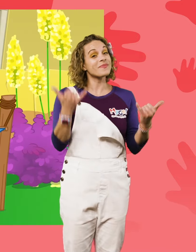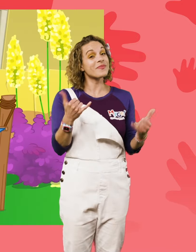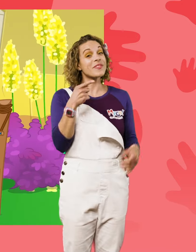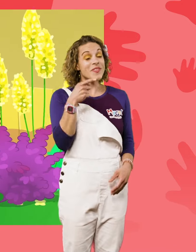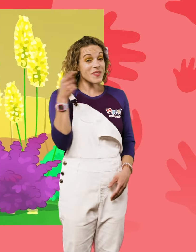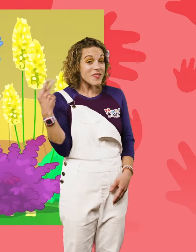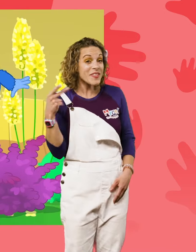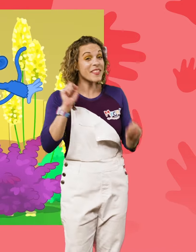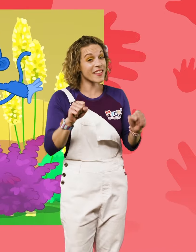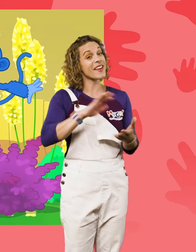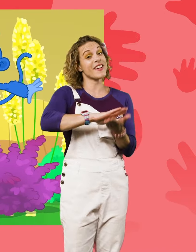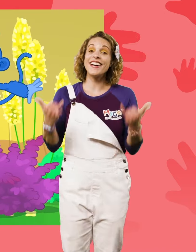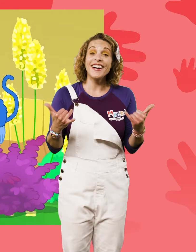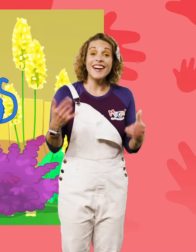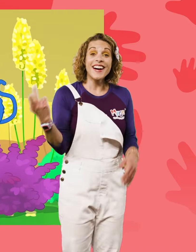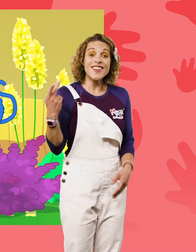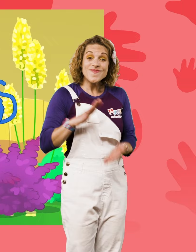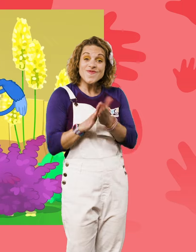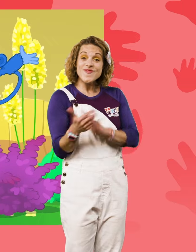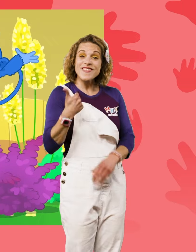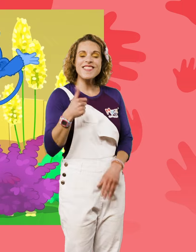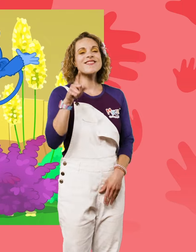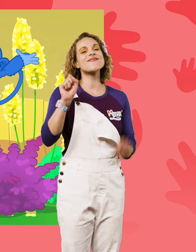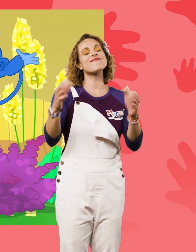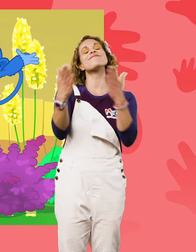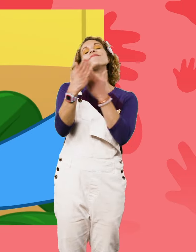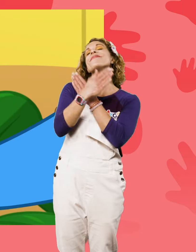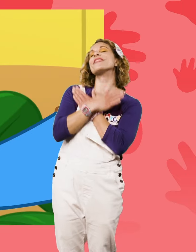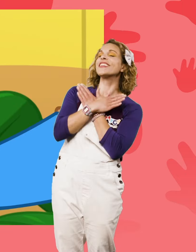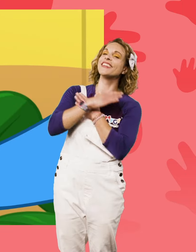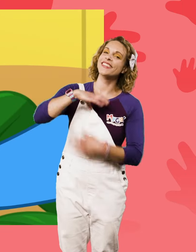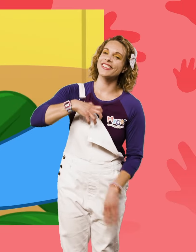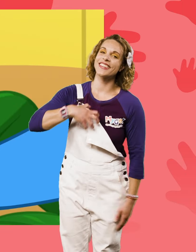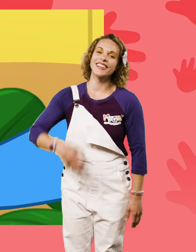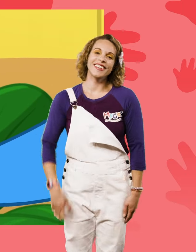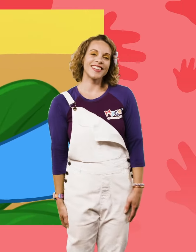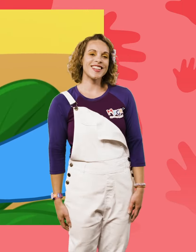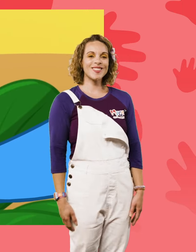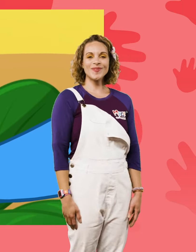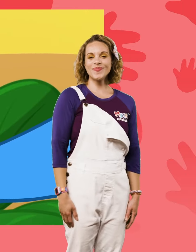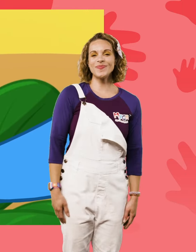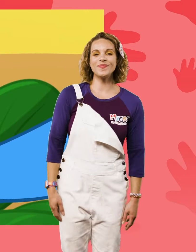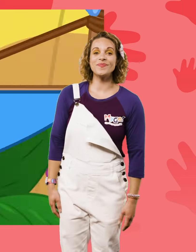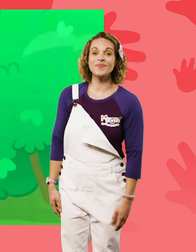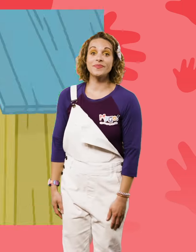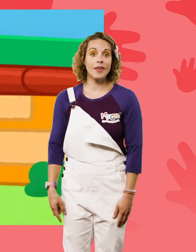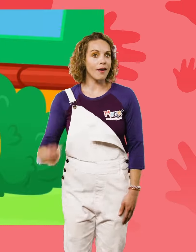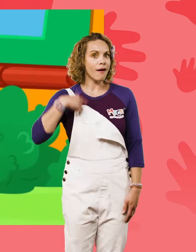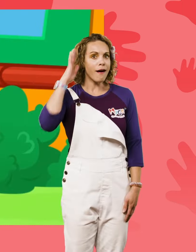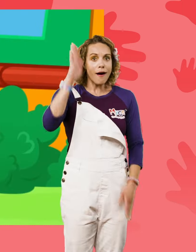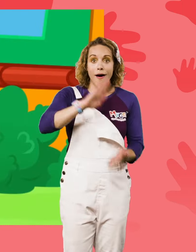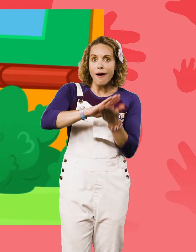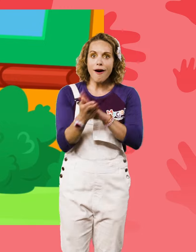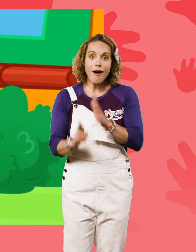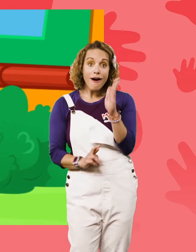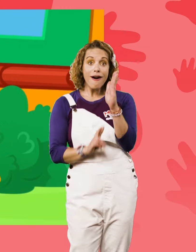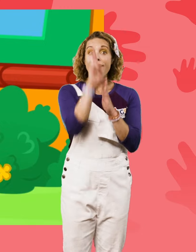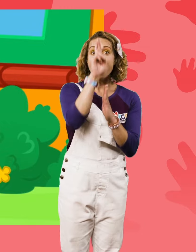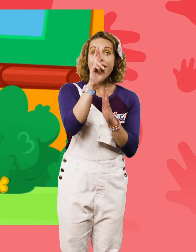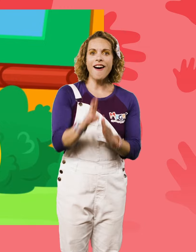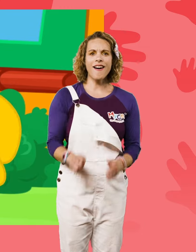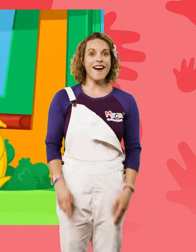Now that we can morph ourselves, you can take all the rest you need, Morphle. I'll morph